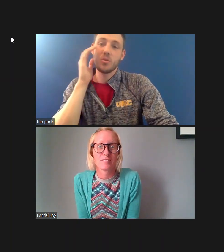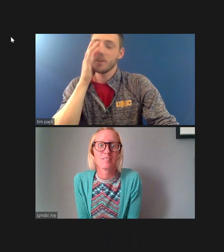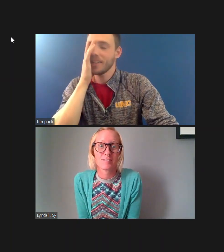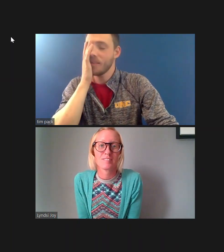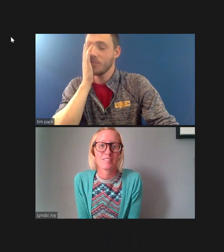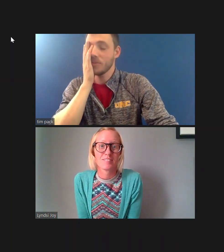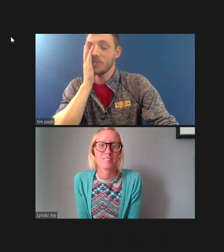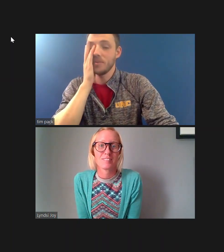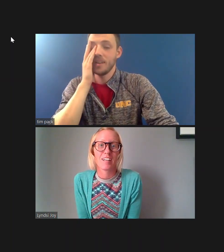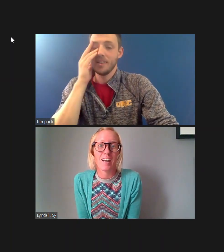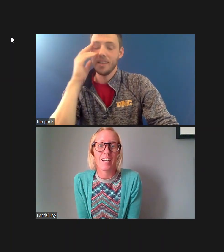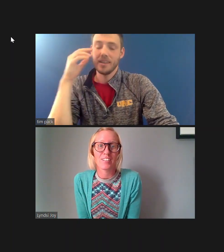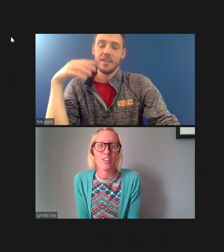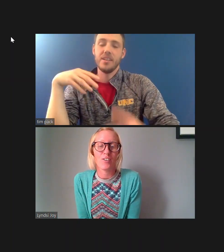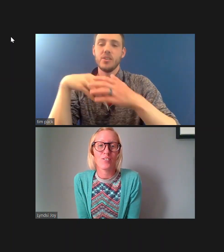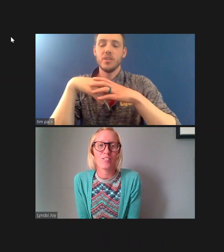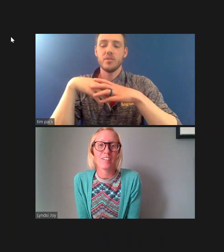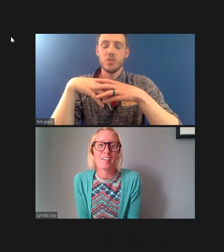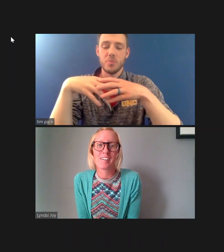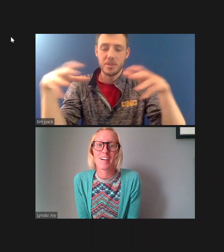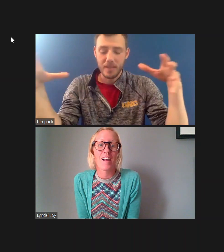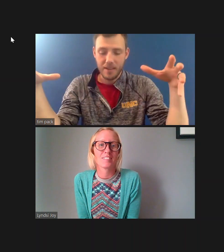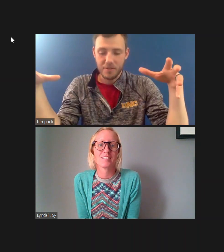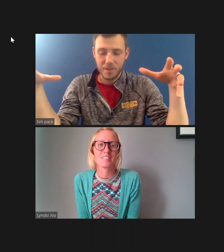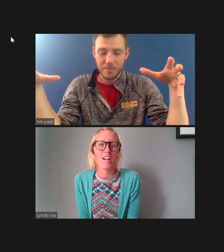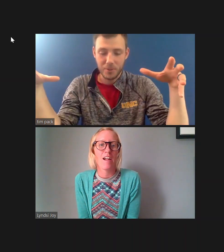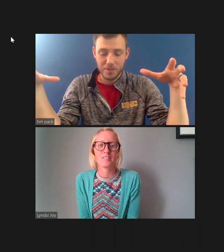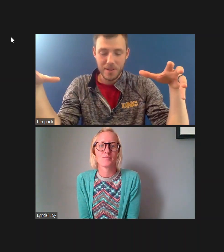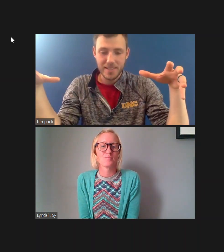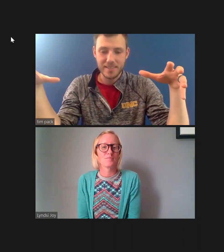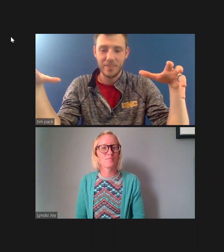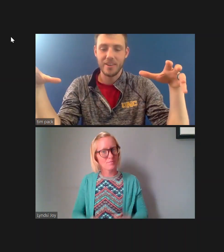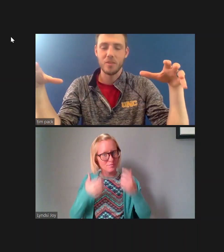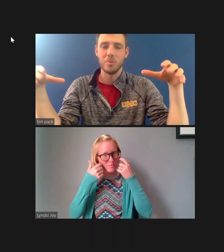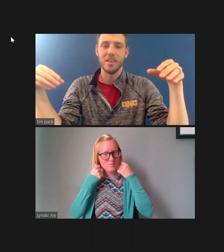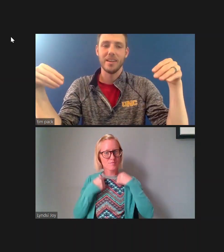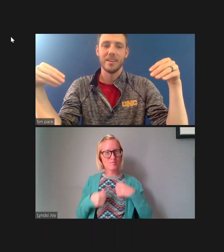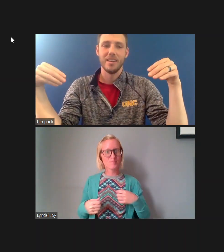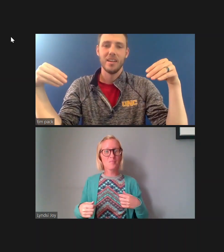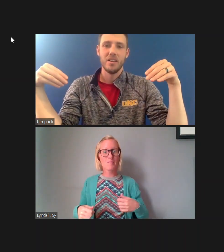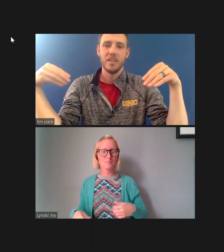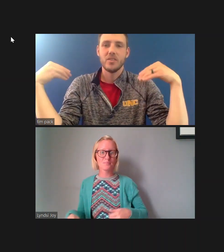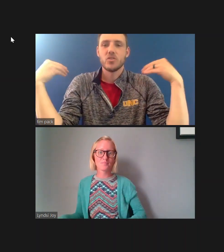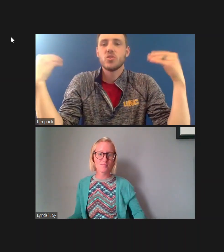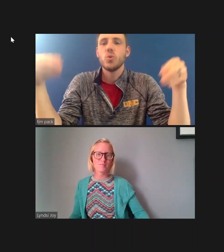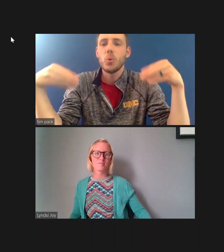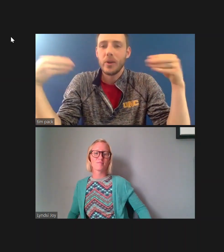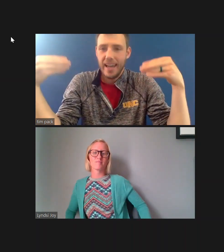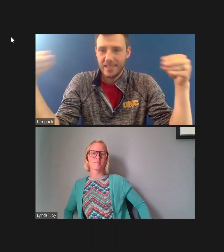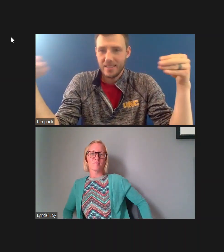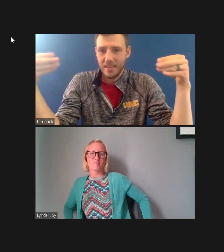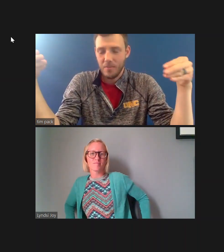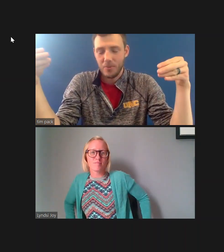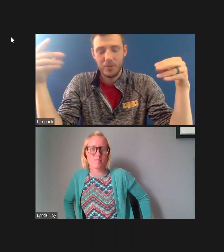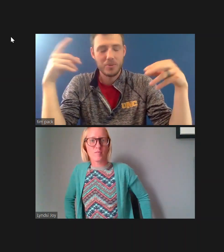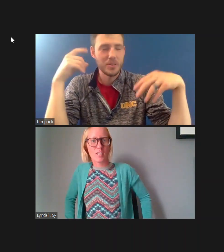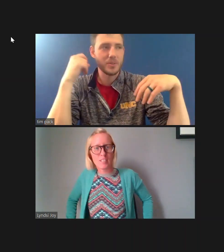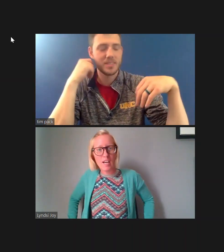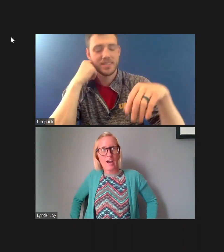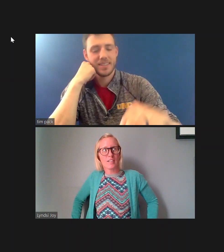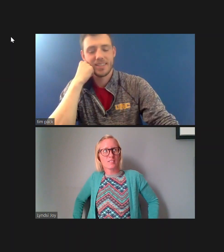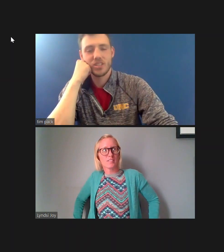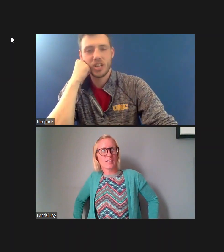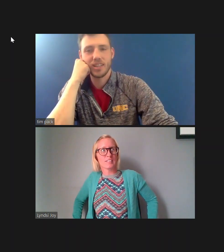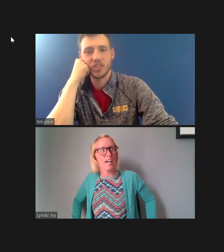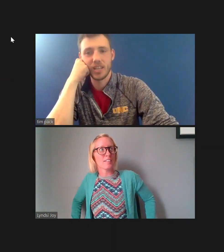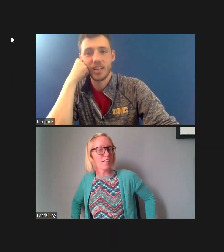like the story to come through. Like not only do you have to put the pieces out there, but like the story has to come through too.